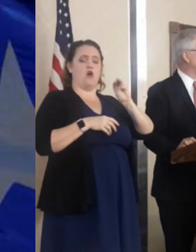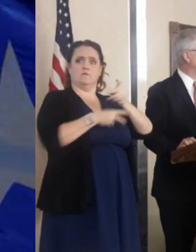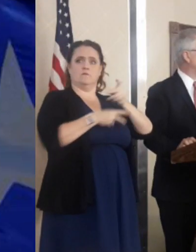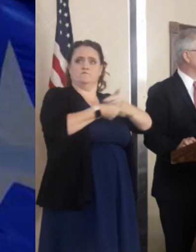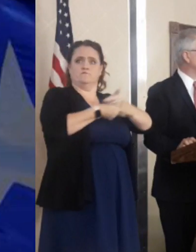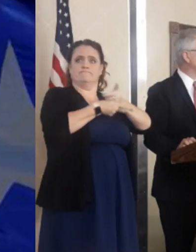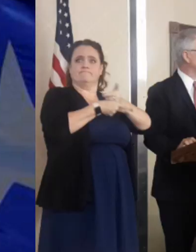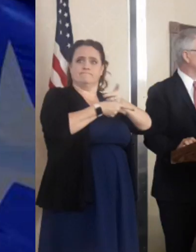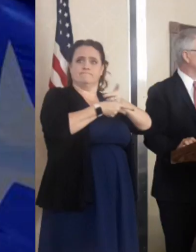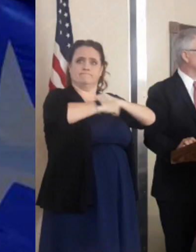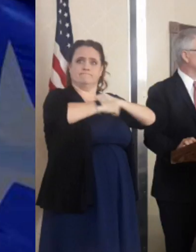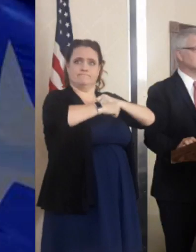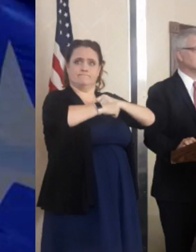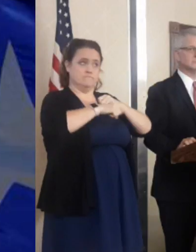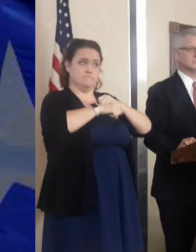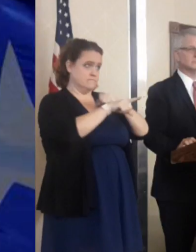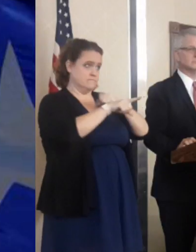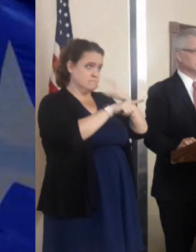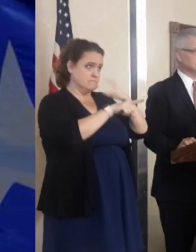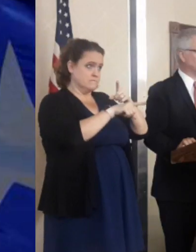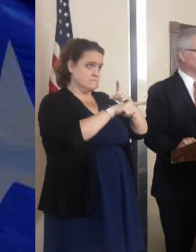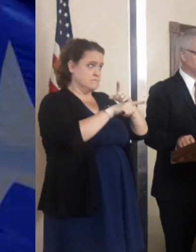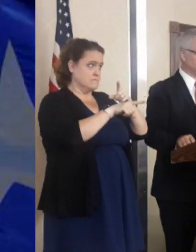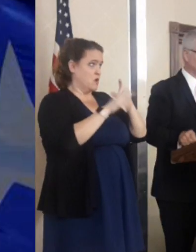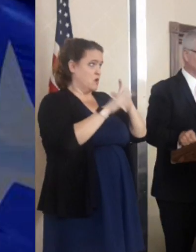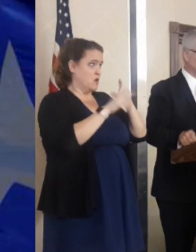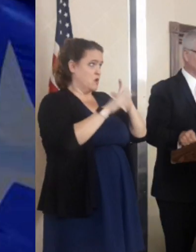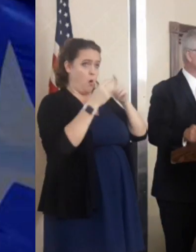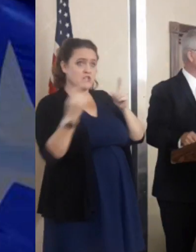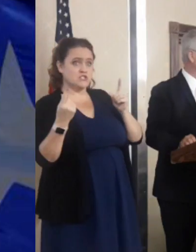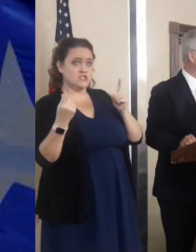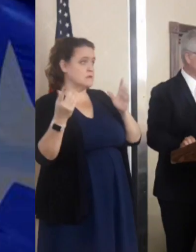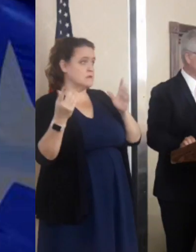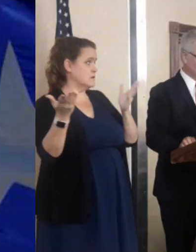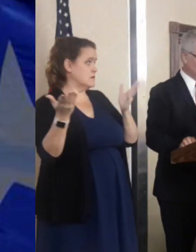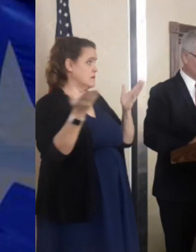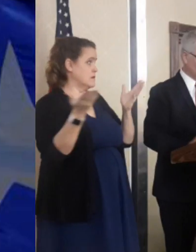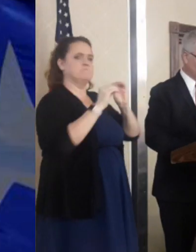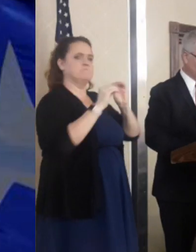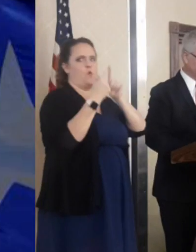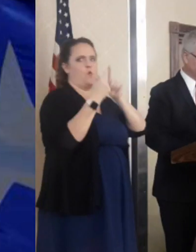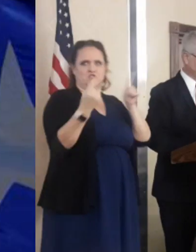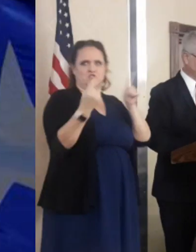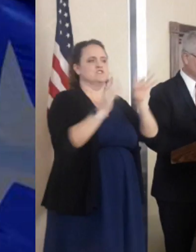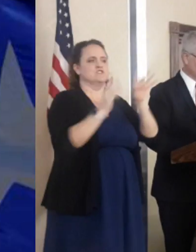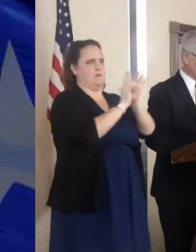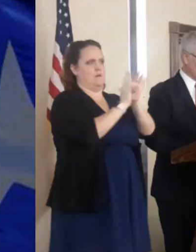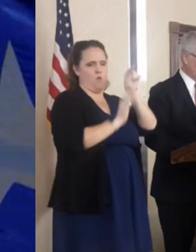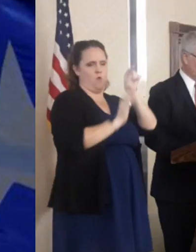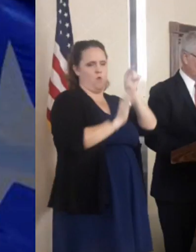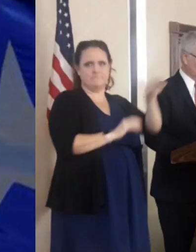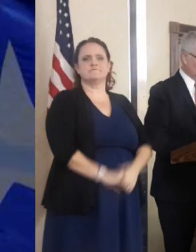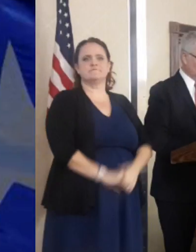acting sergeant at arms. Seeing no objection, so appointed.